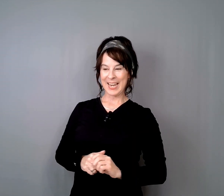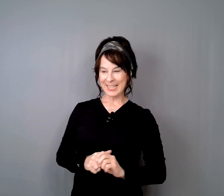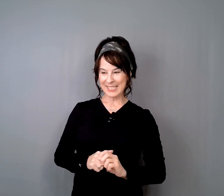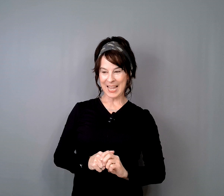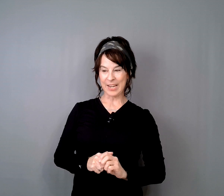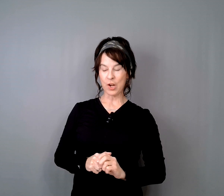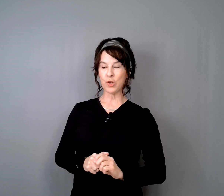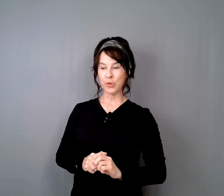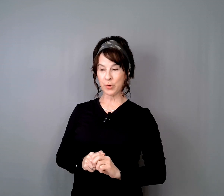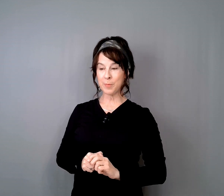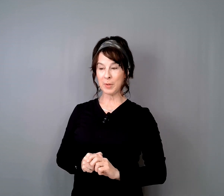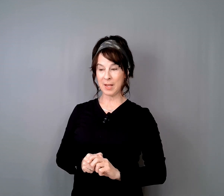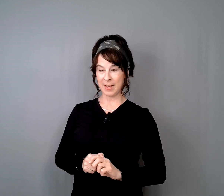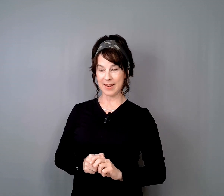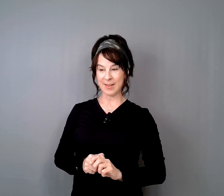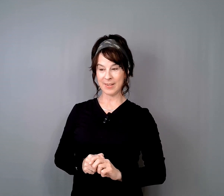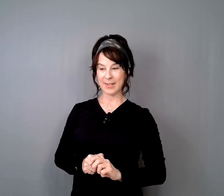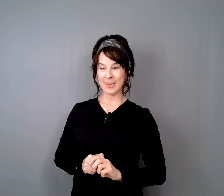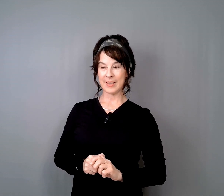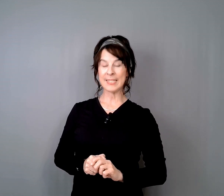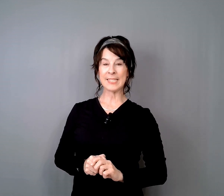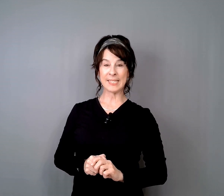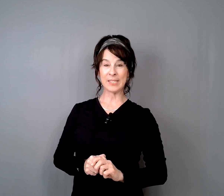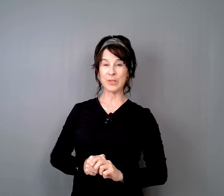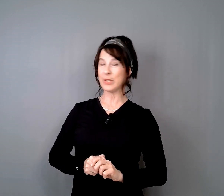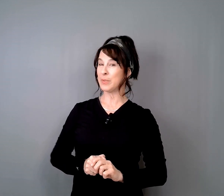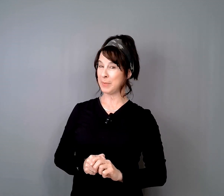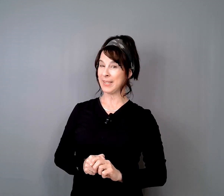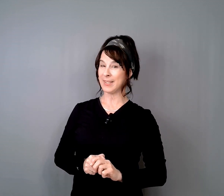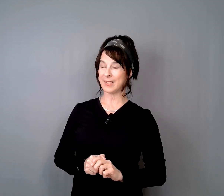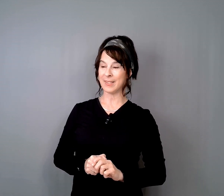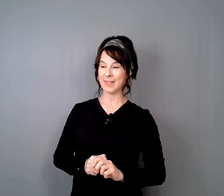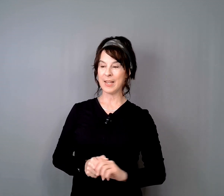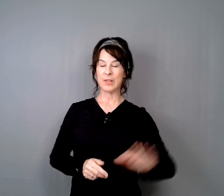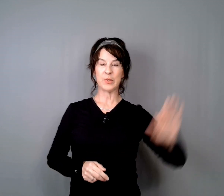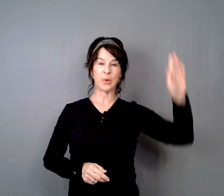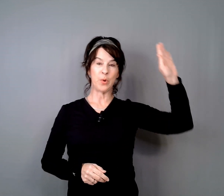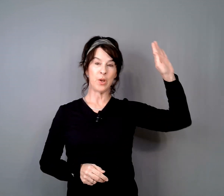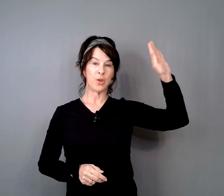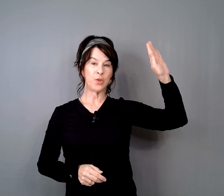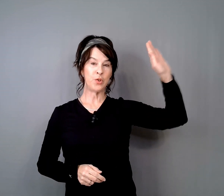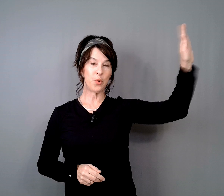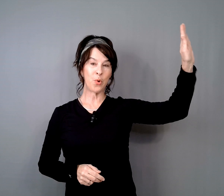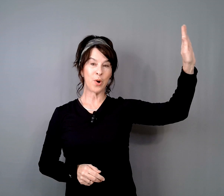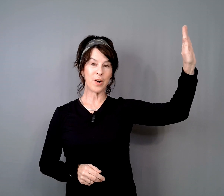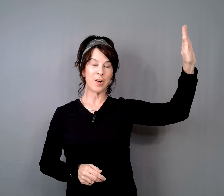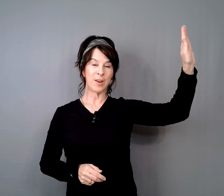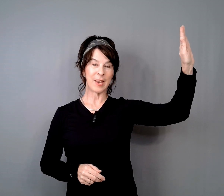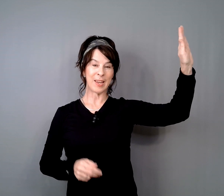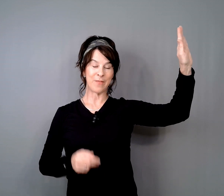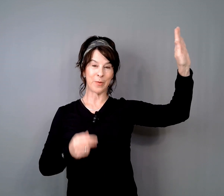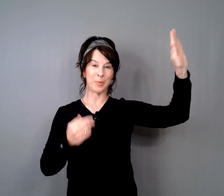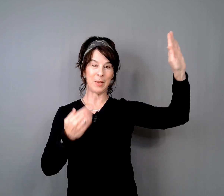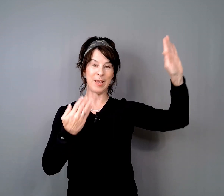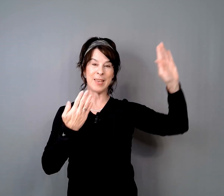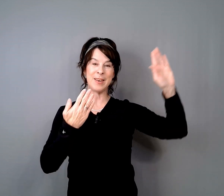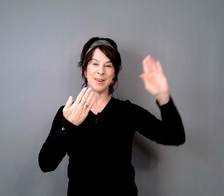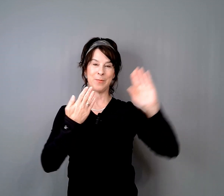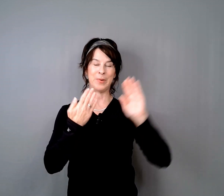Next line. Your blood still speaks. So your, and for blood, we've